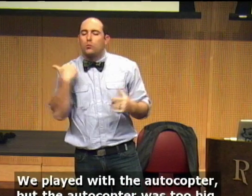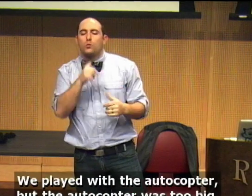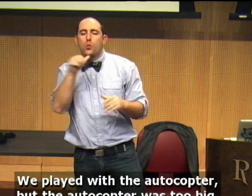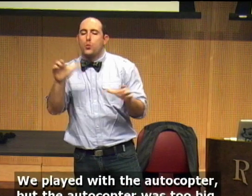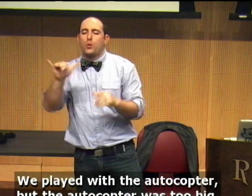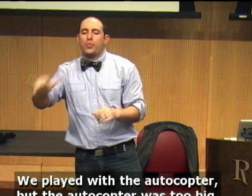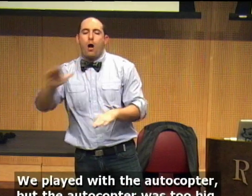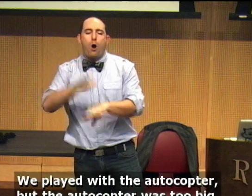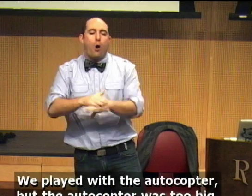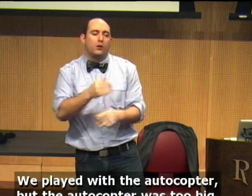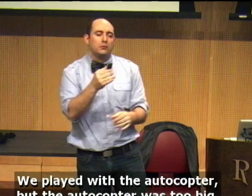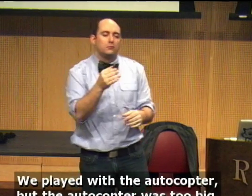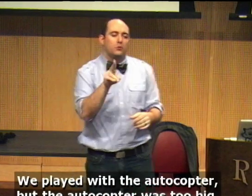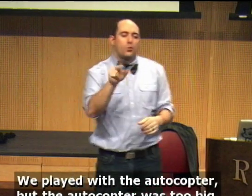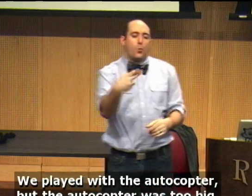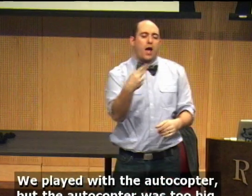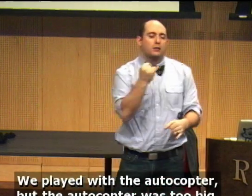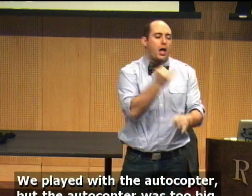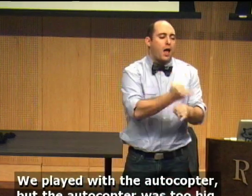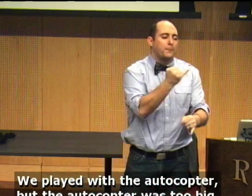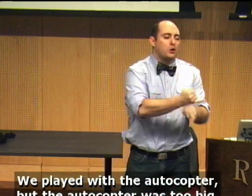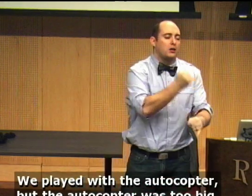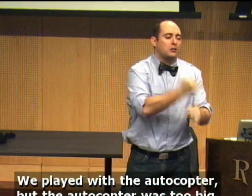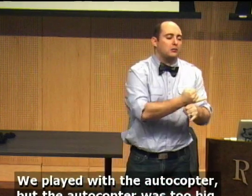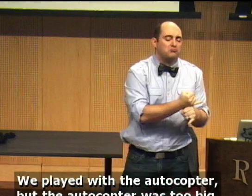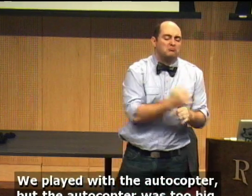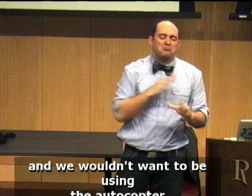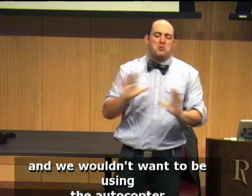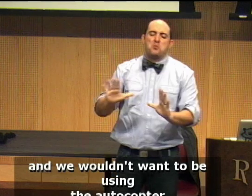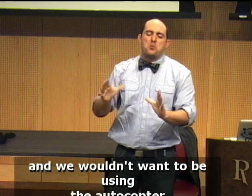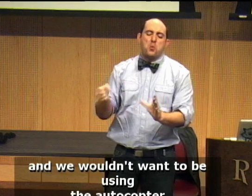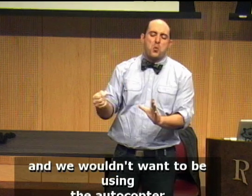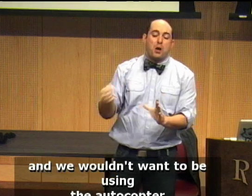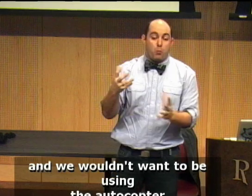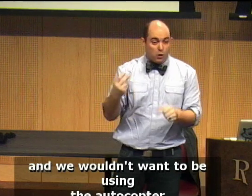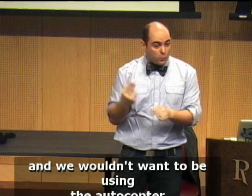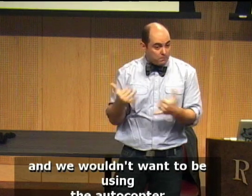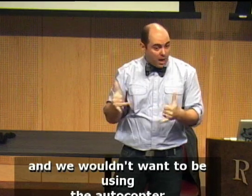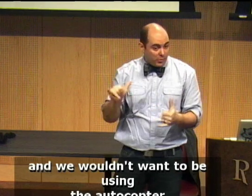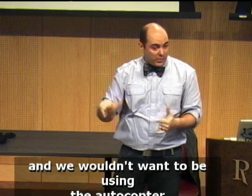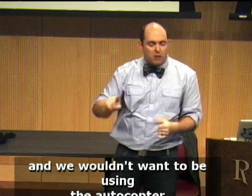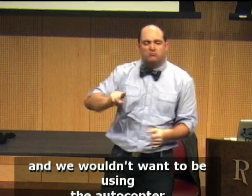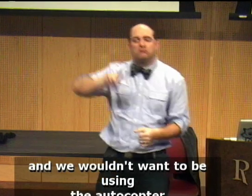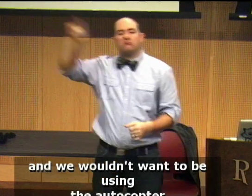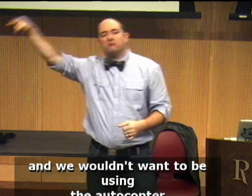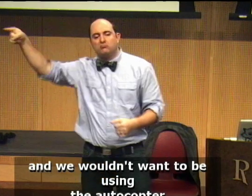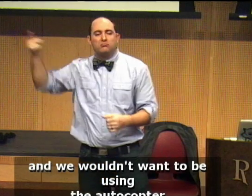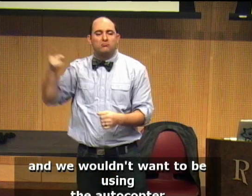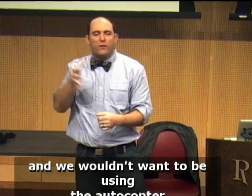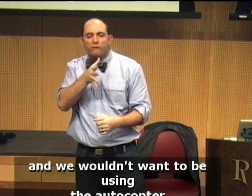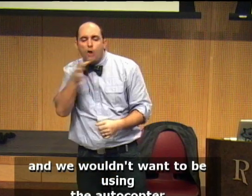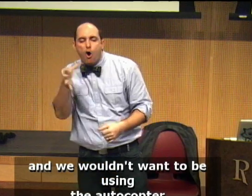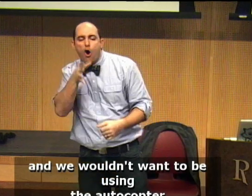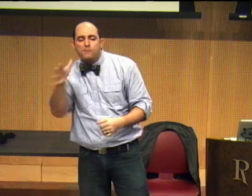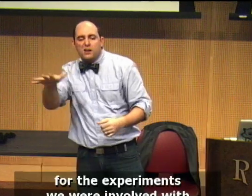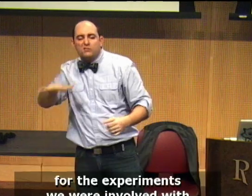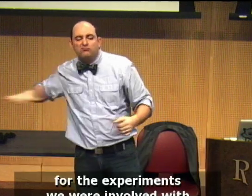autocopter, but the autocopter was too big, and we wouldn't want to be using the autocopter for